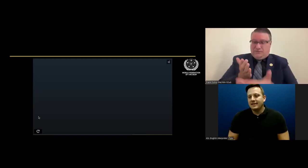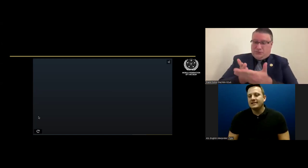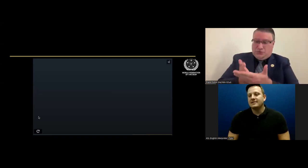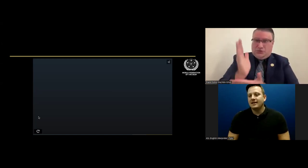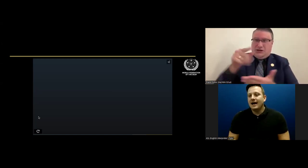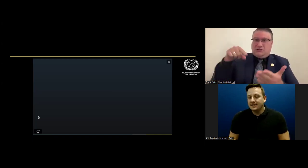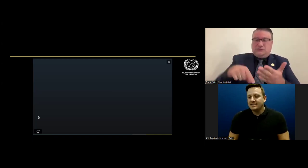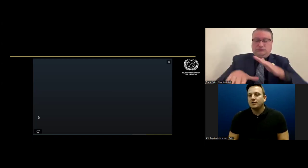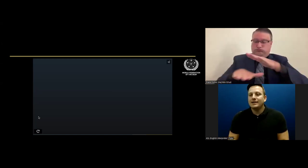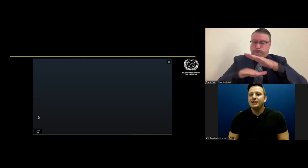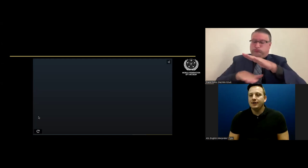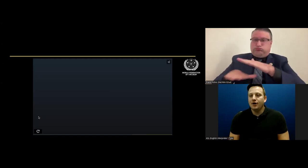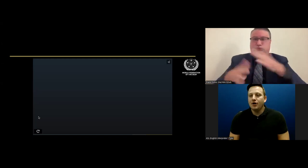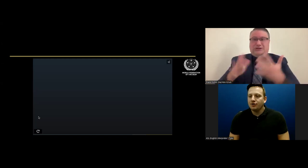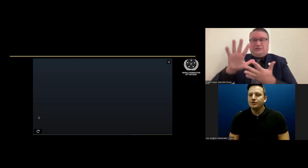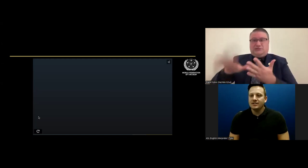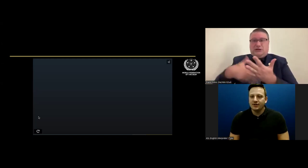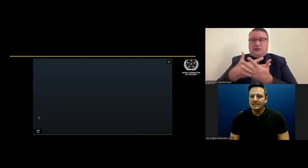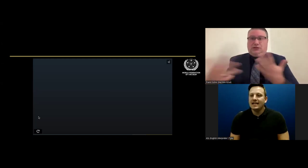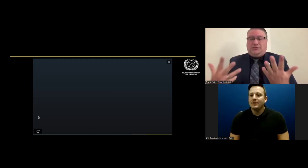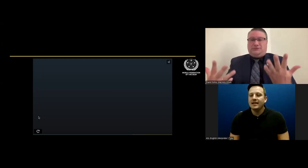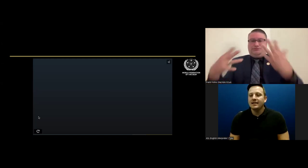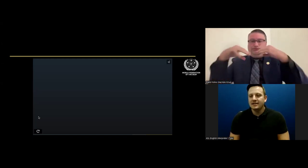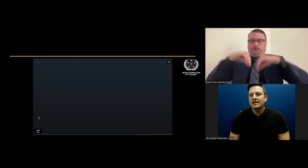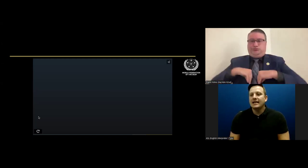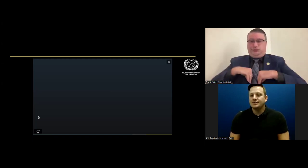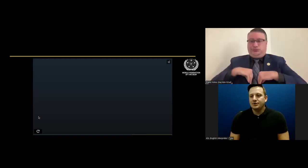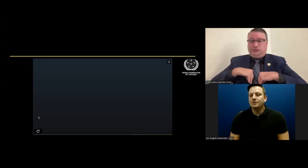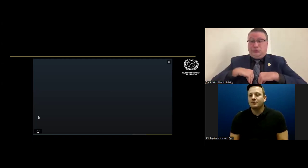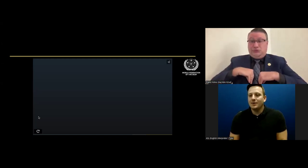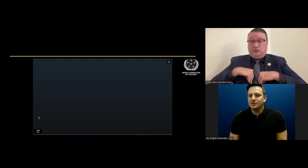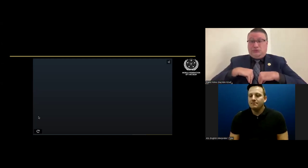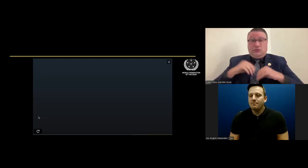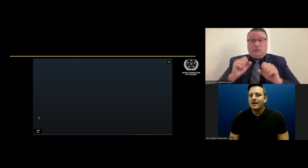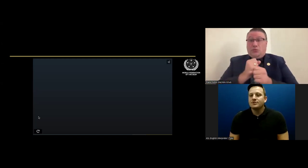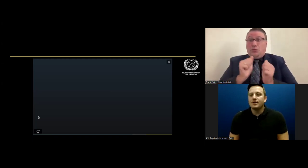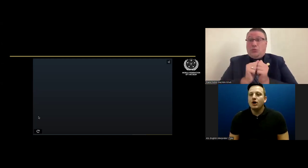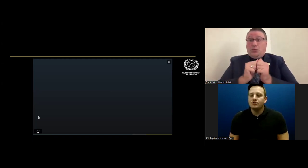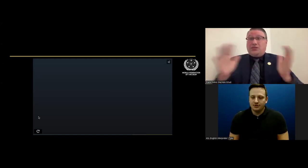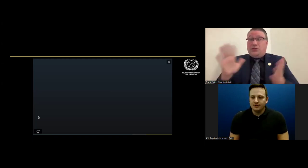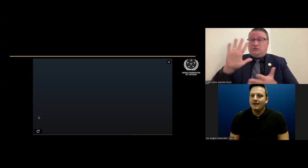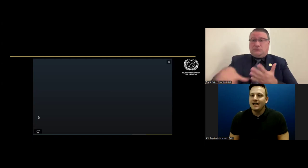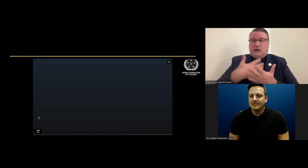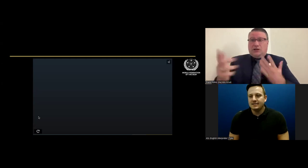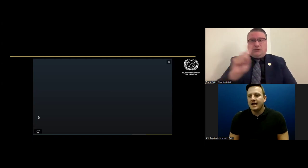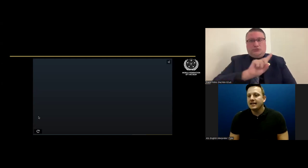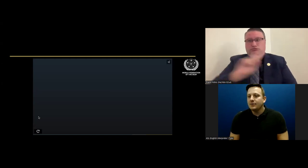this declaration and all articles that are contained within it into fruition so that all children have access to sign